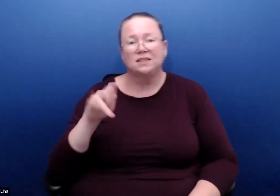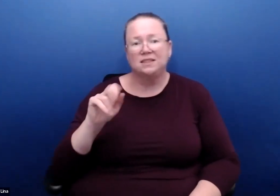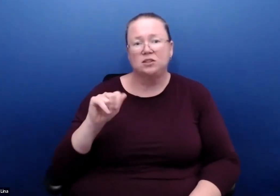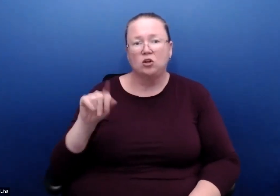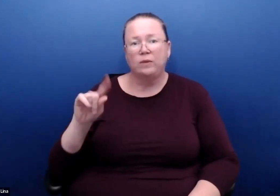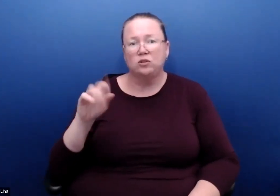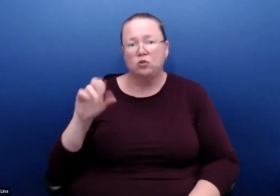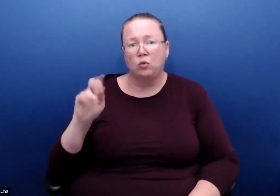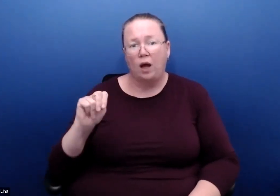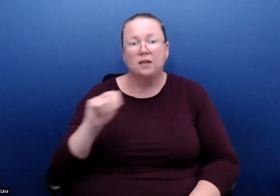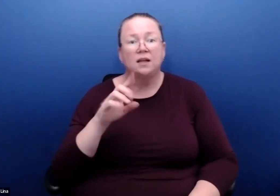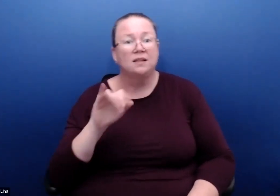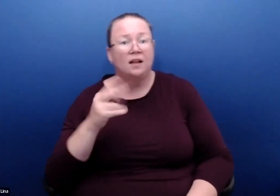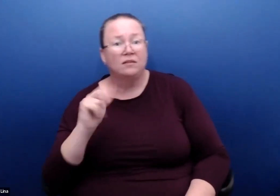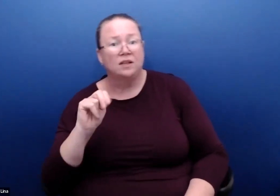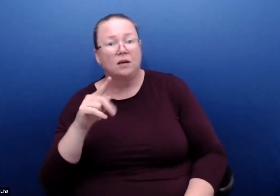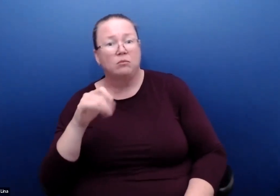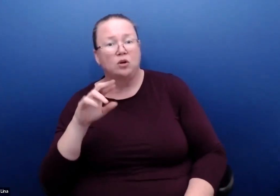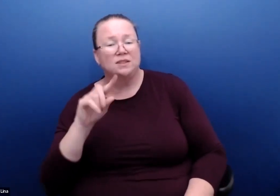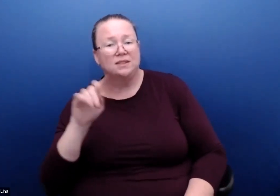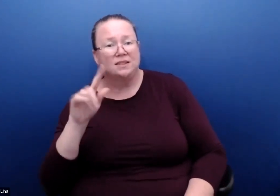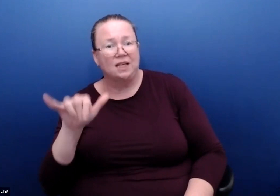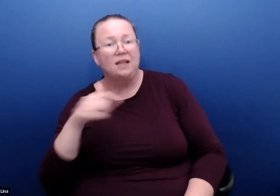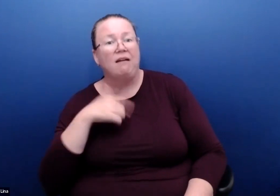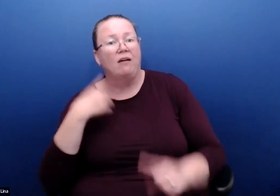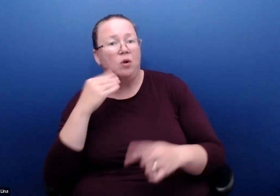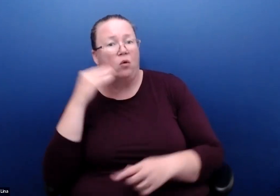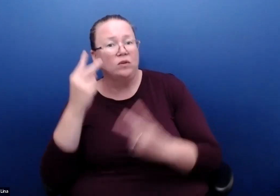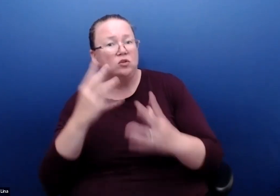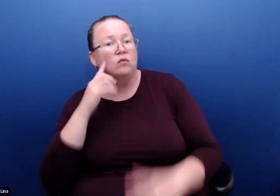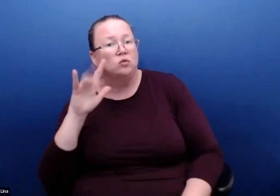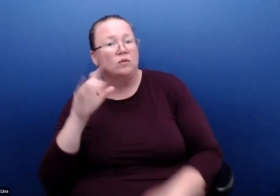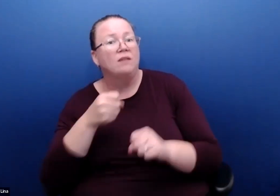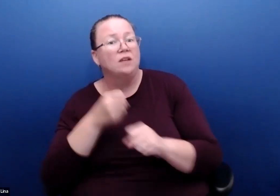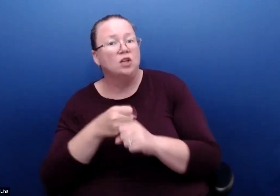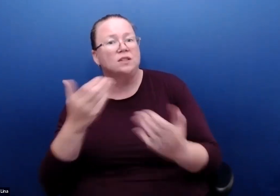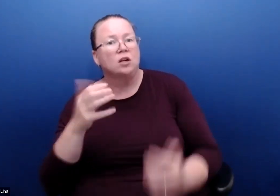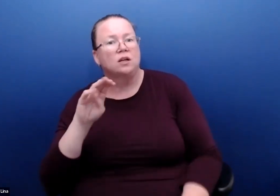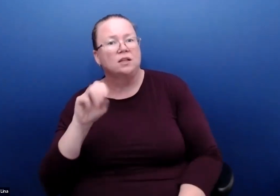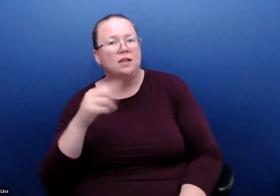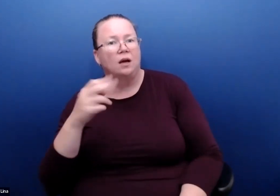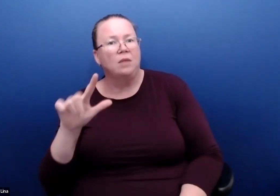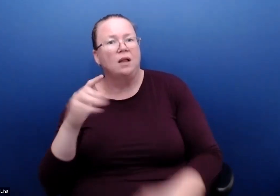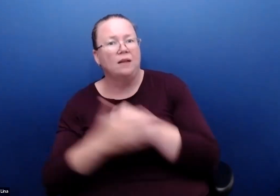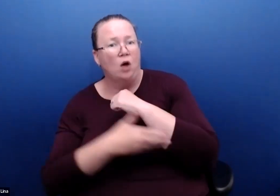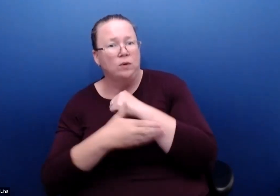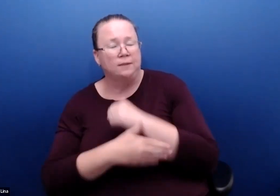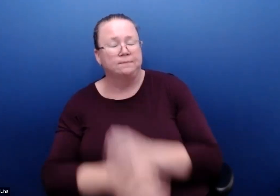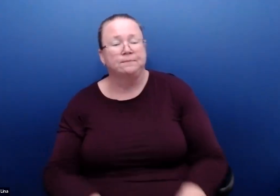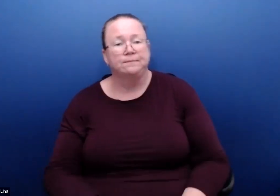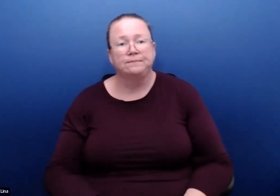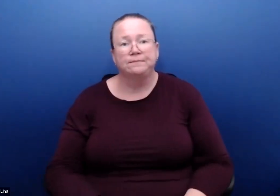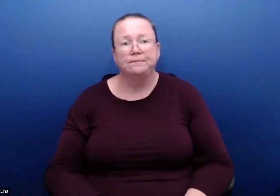Lopez Green. My name is Delphia Karaszewski, and I've been a home visitor for 25 years here in Yale Hill.